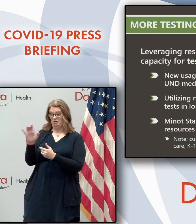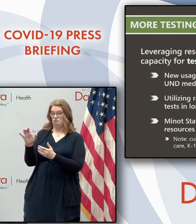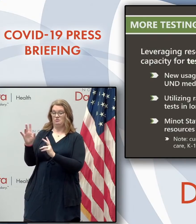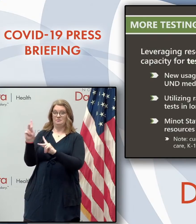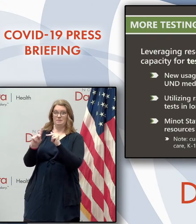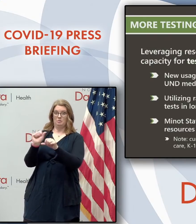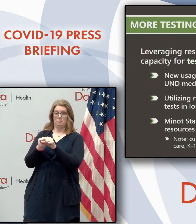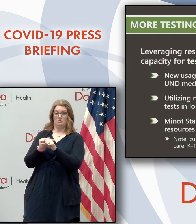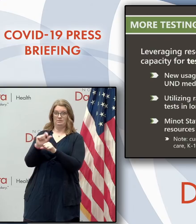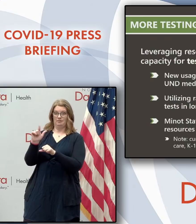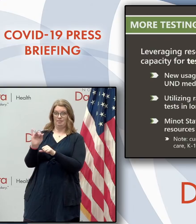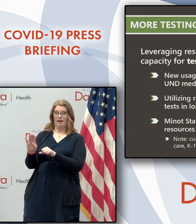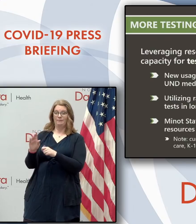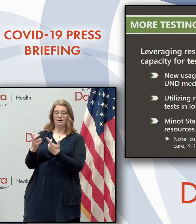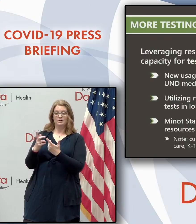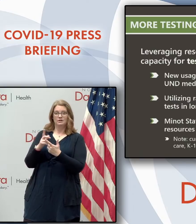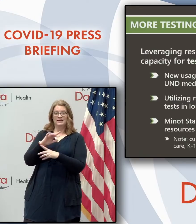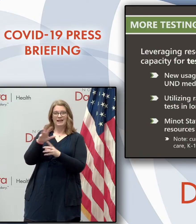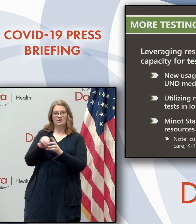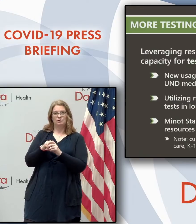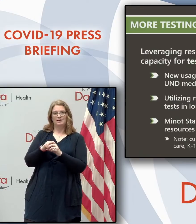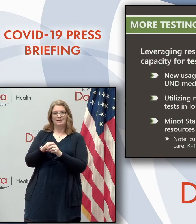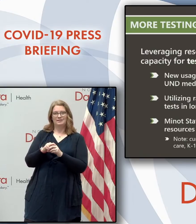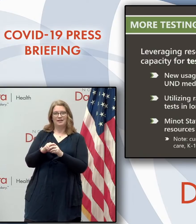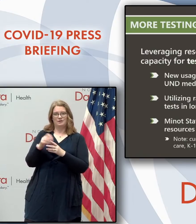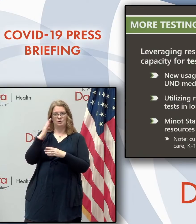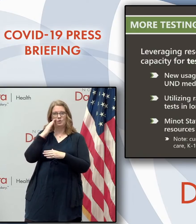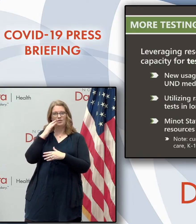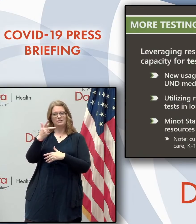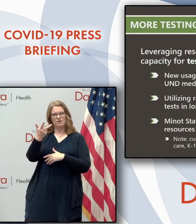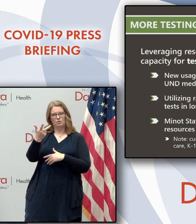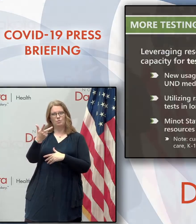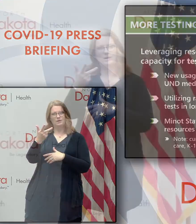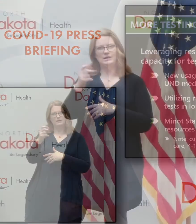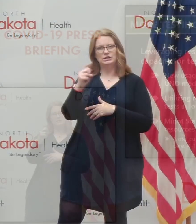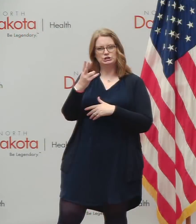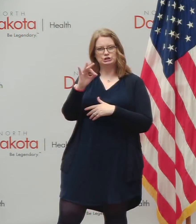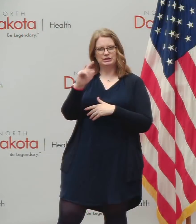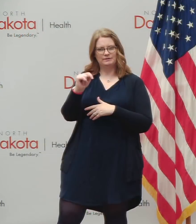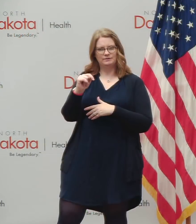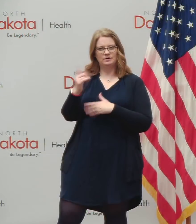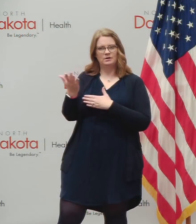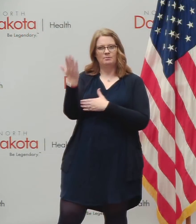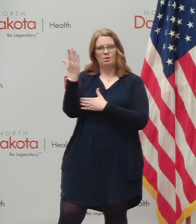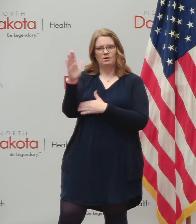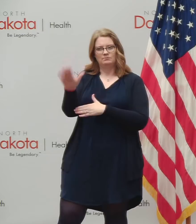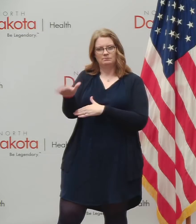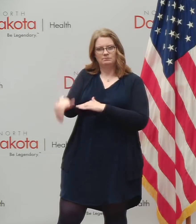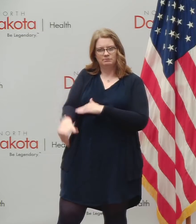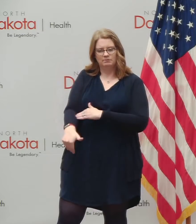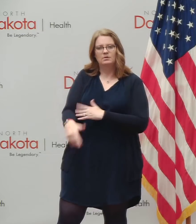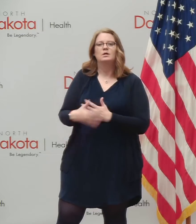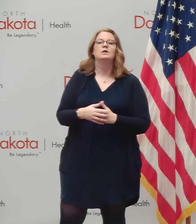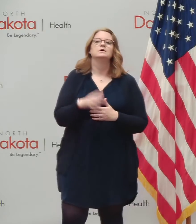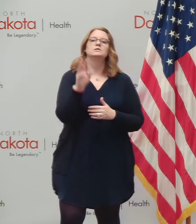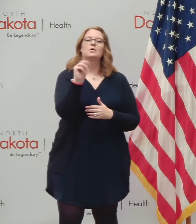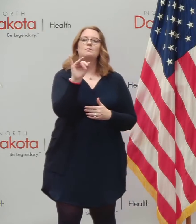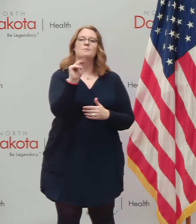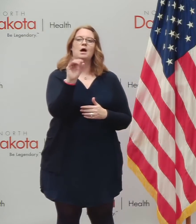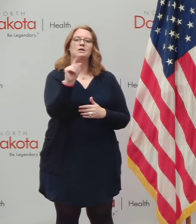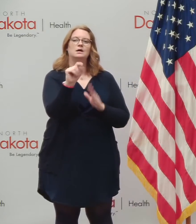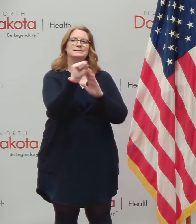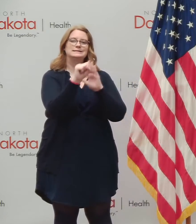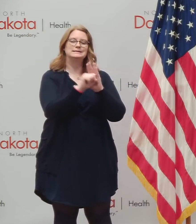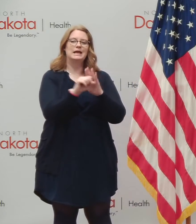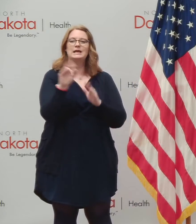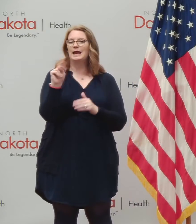as part of the 3-shift strategy we've been doing since last spring. We're also ramping up contact tracing. Minot State,